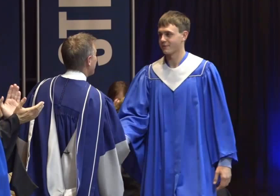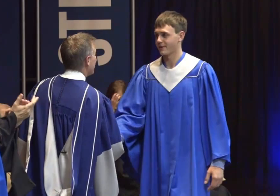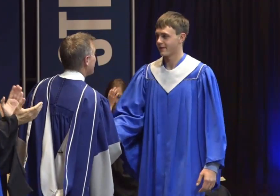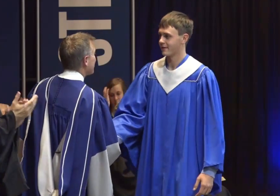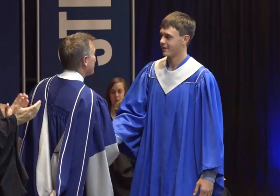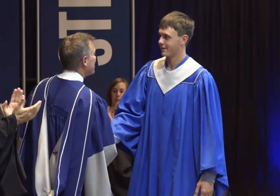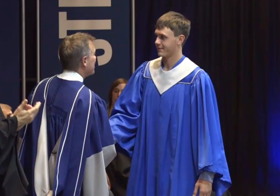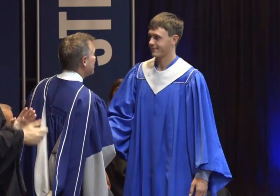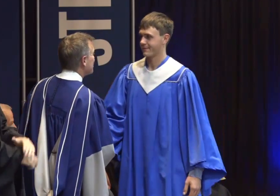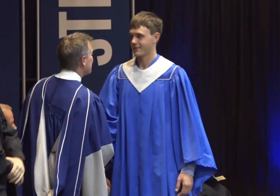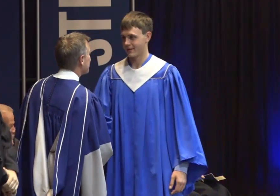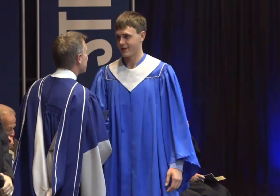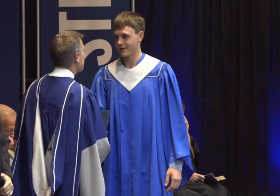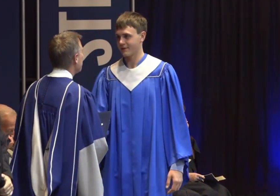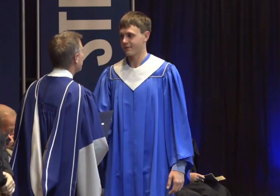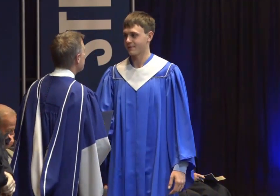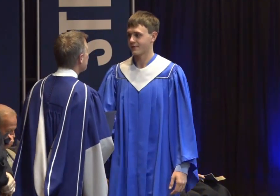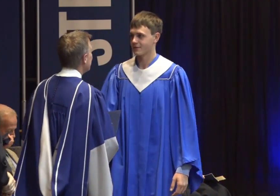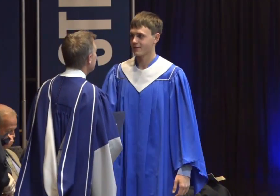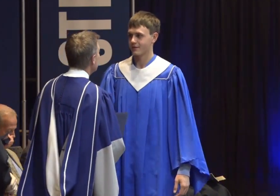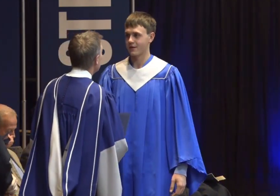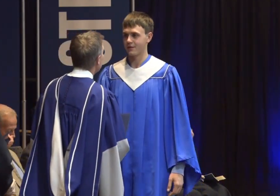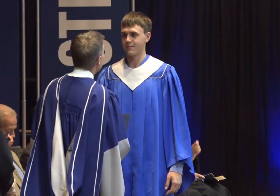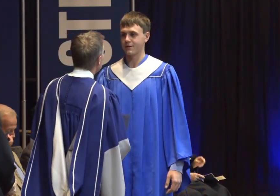How's it going, Dan?